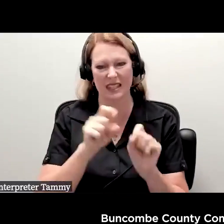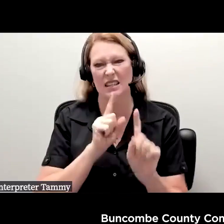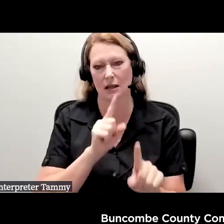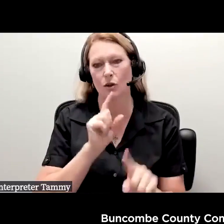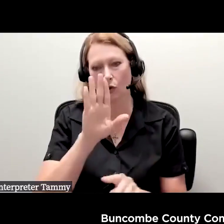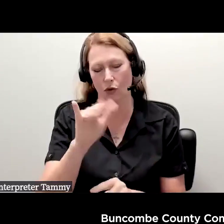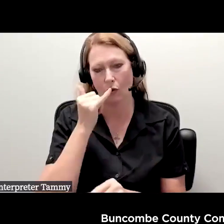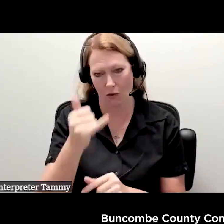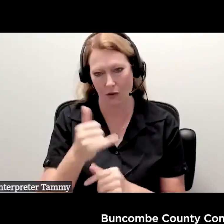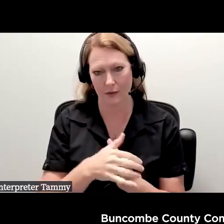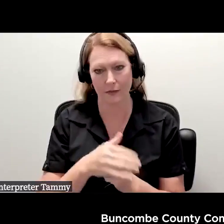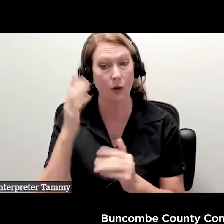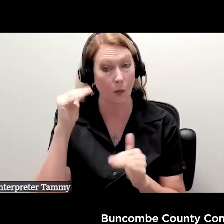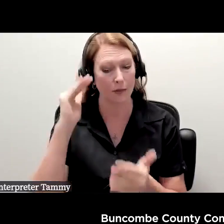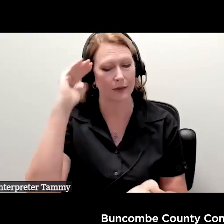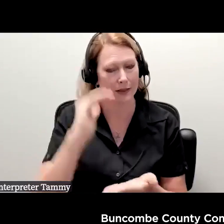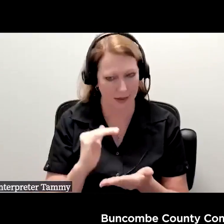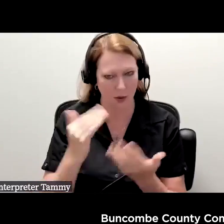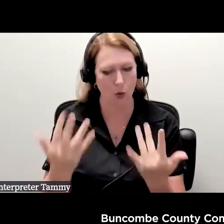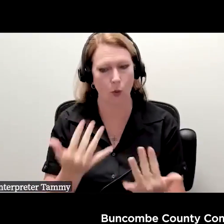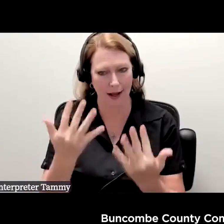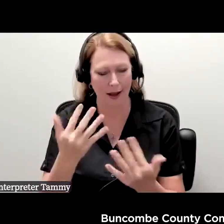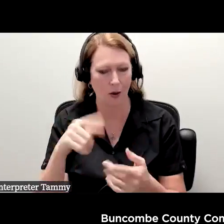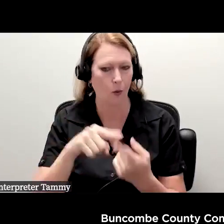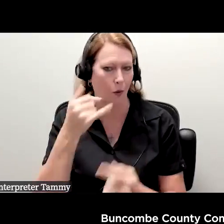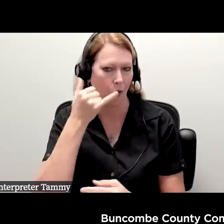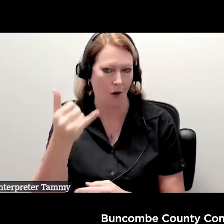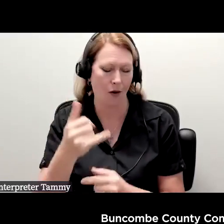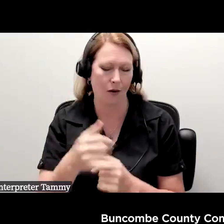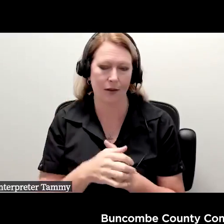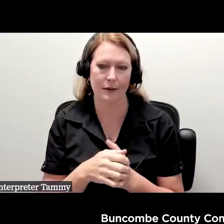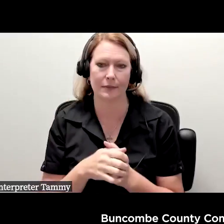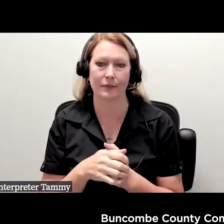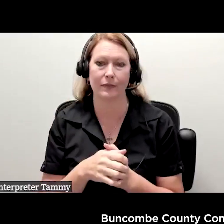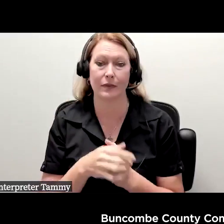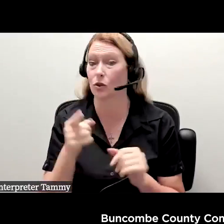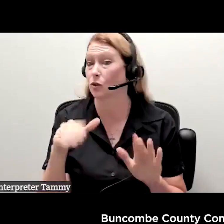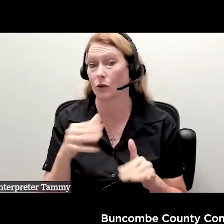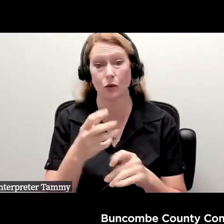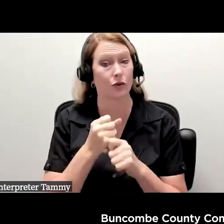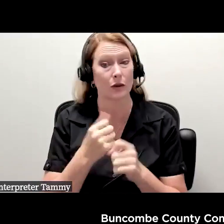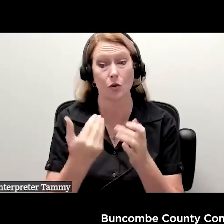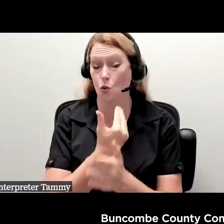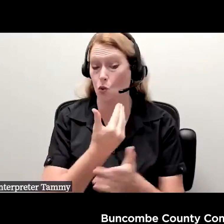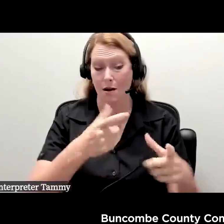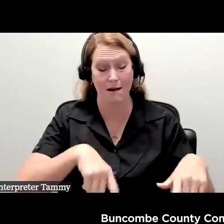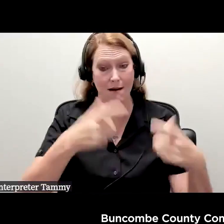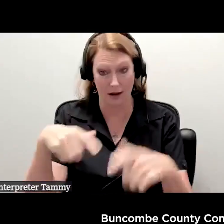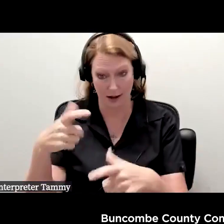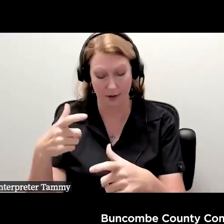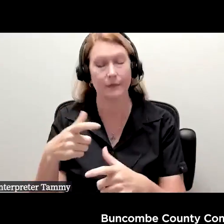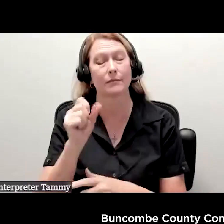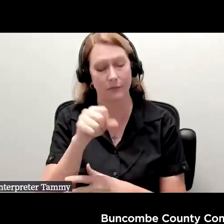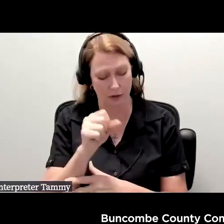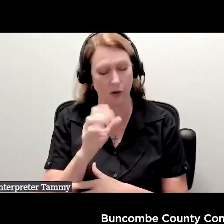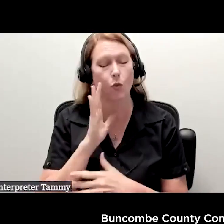a reduction in the call wait time if you contact FCC. If you have not yet received your new cans, rest assured they are being